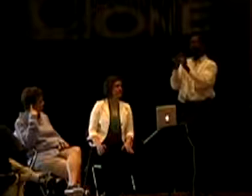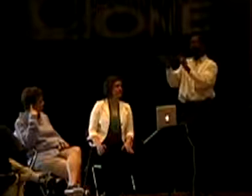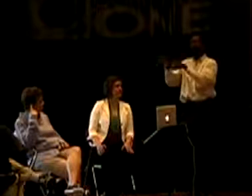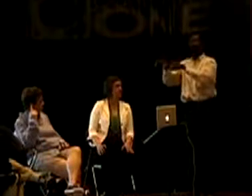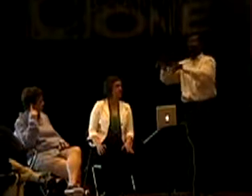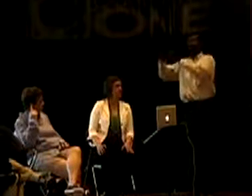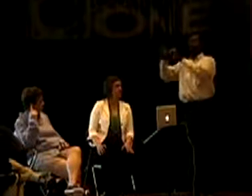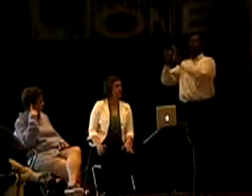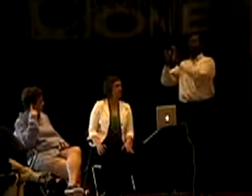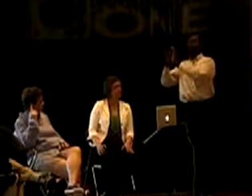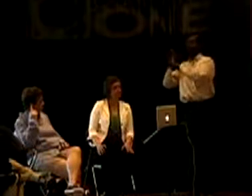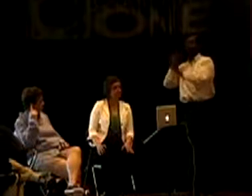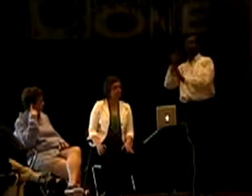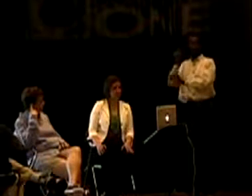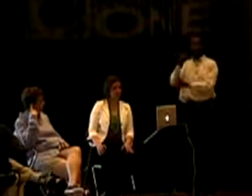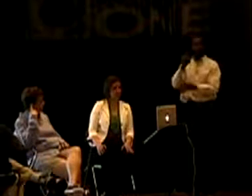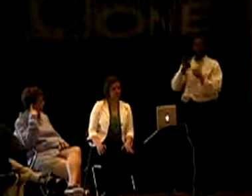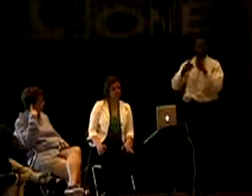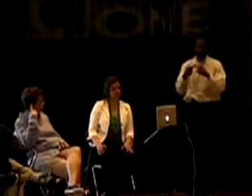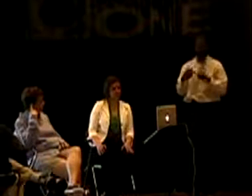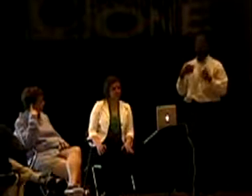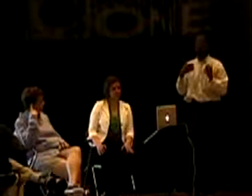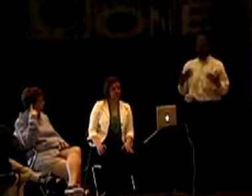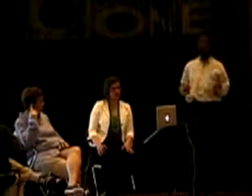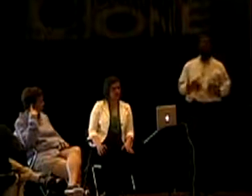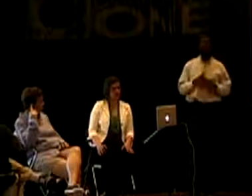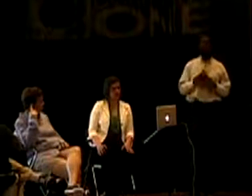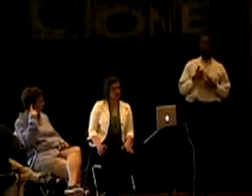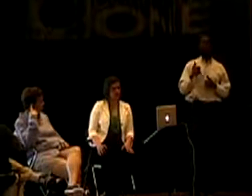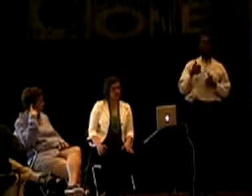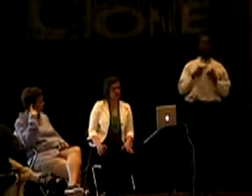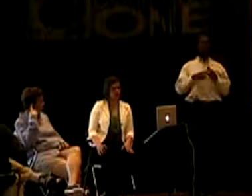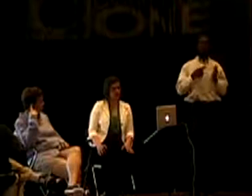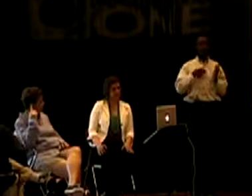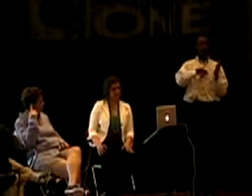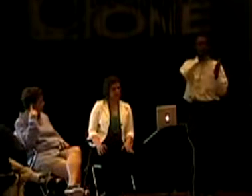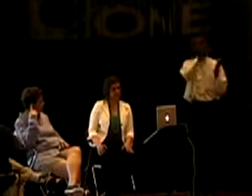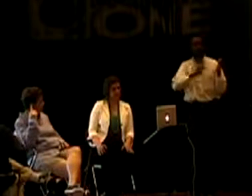writing this play, I don't think I knew that I was going to try to make it fully